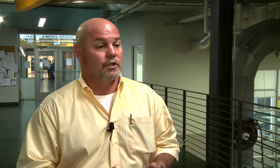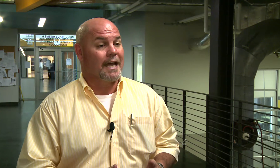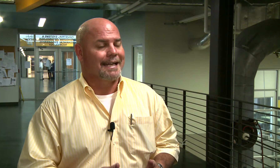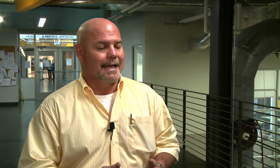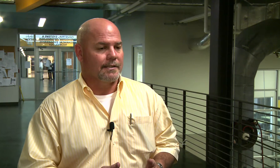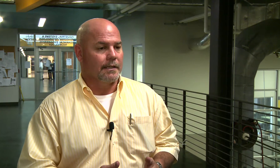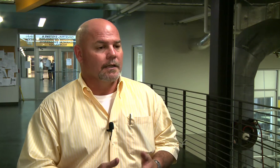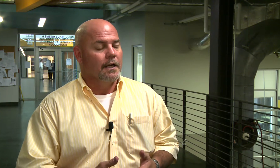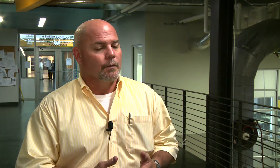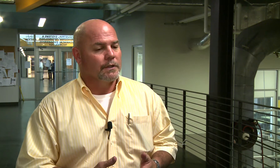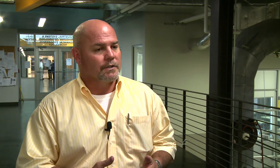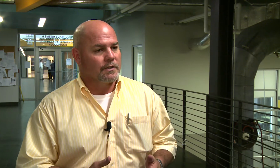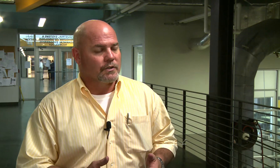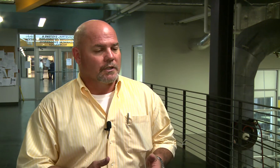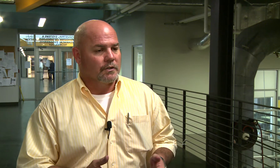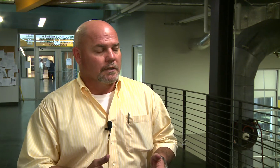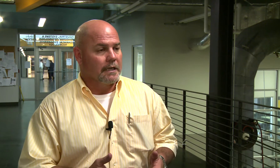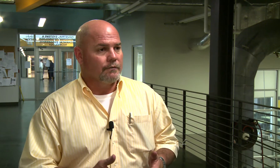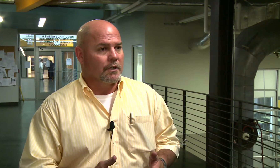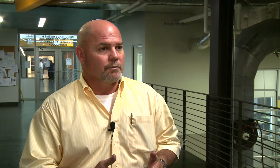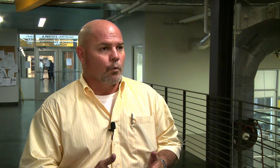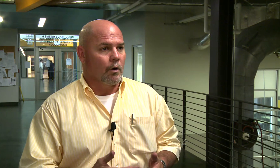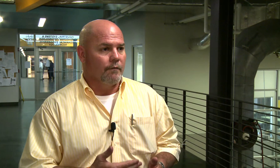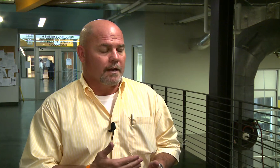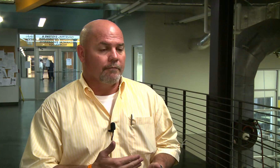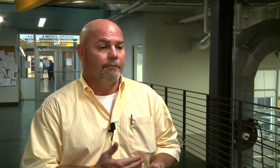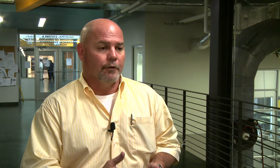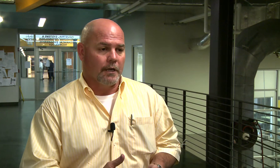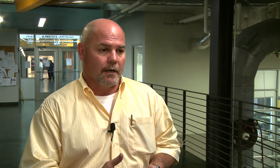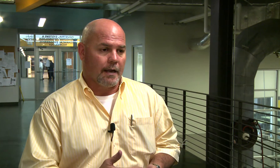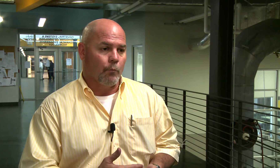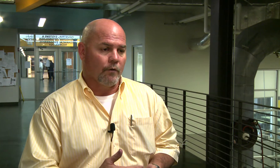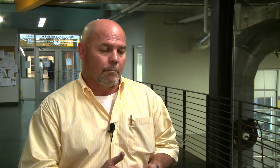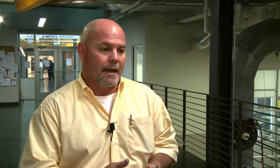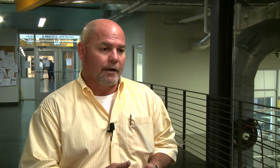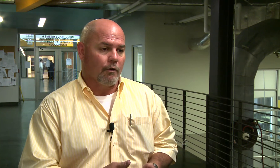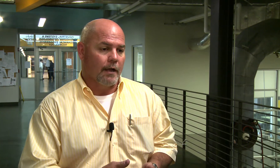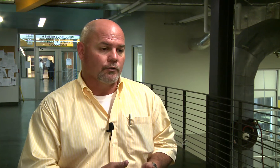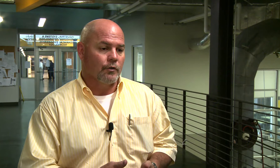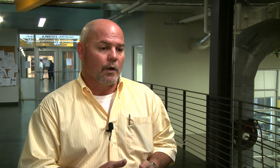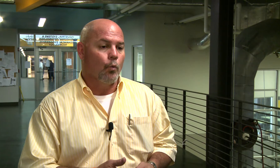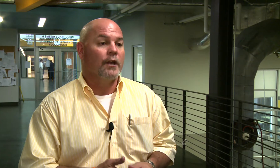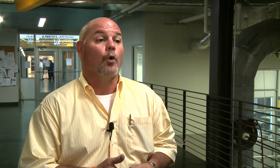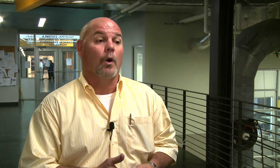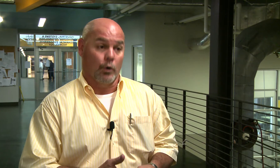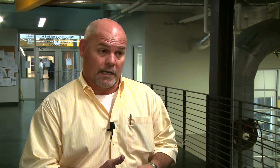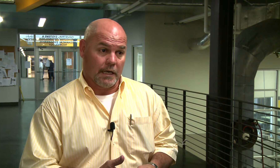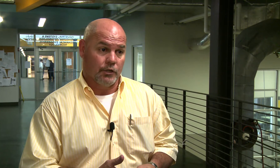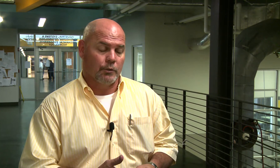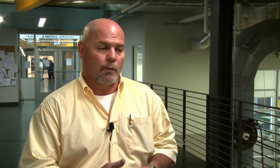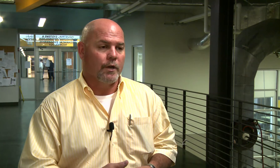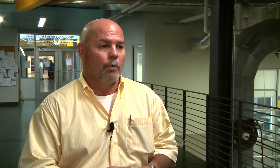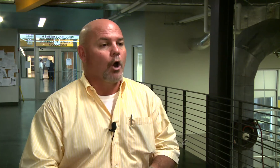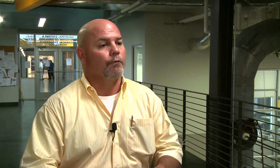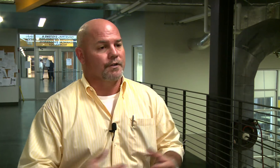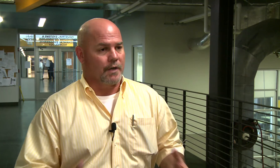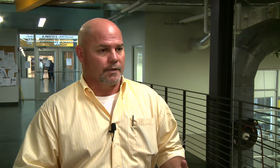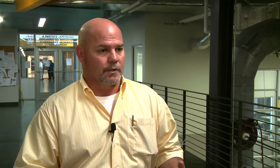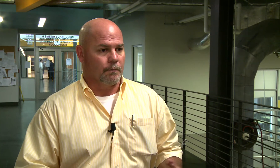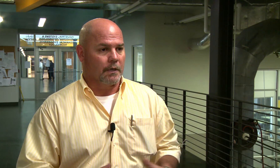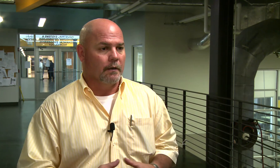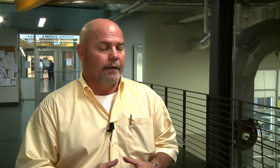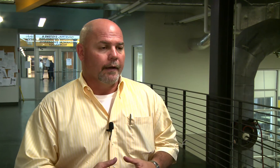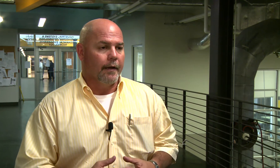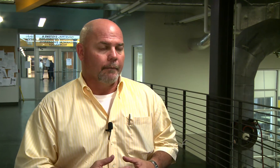instead of us just kind of guessing. What this does is gives us more of a footing and more of a background so that we know what we're getting into and we don't